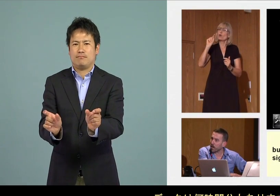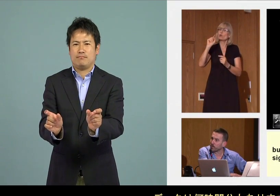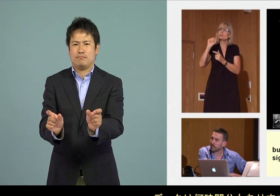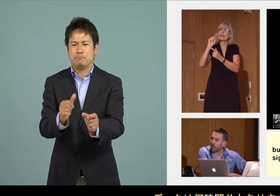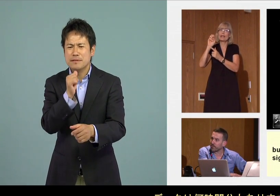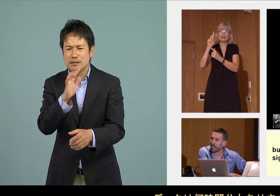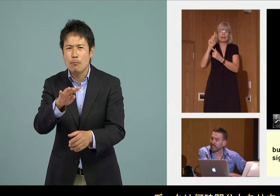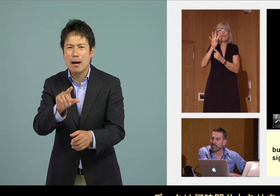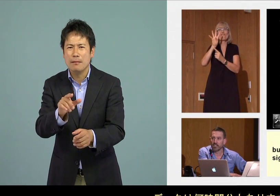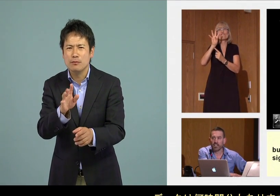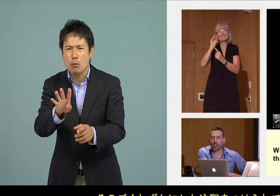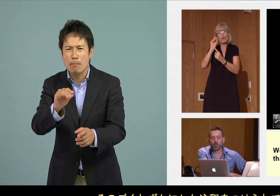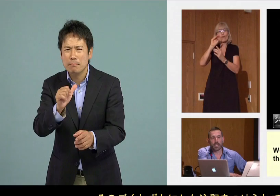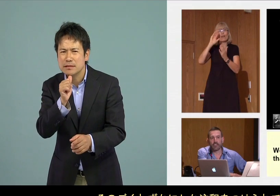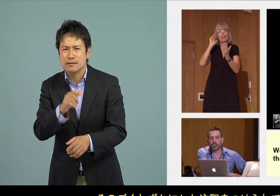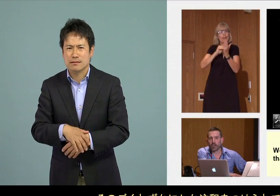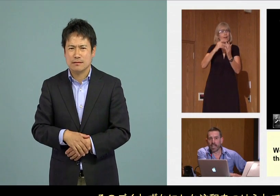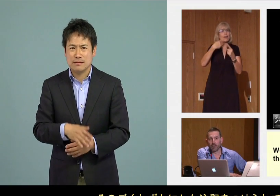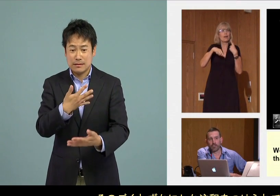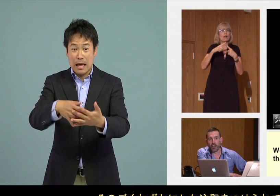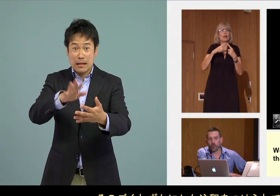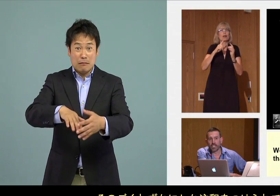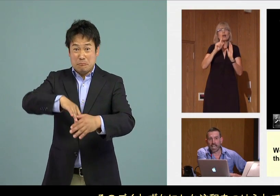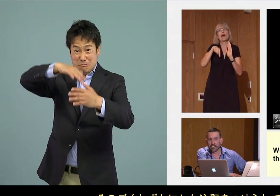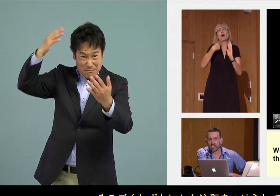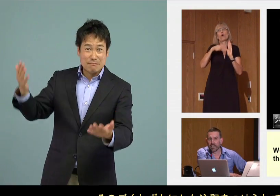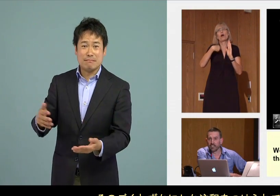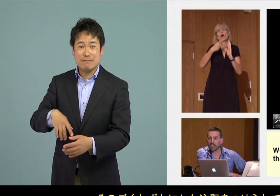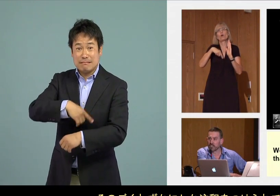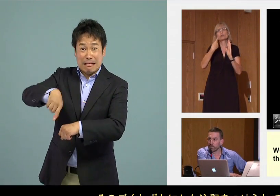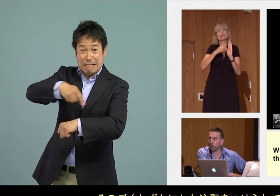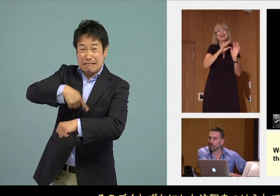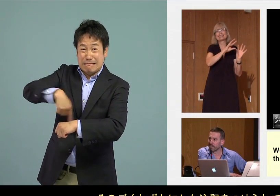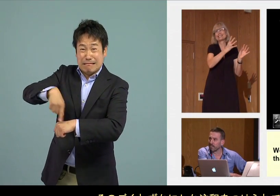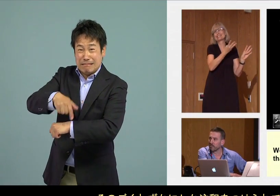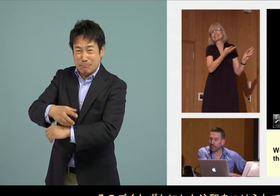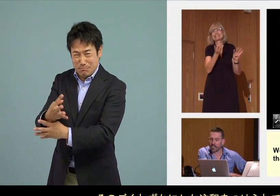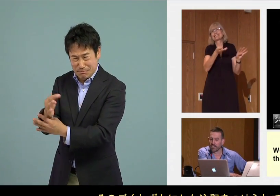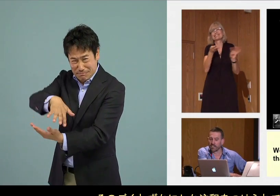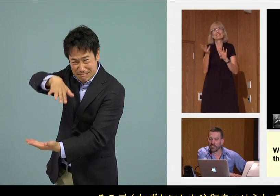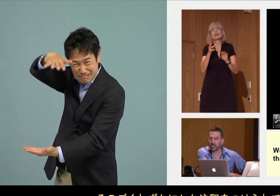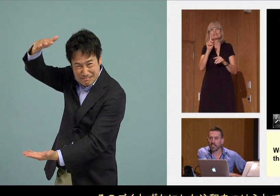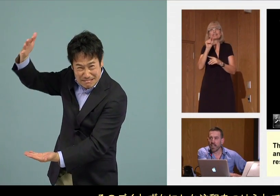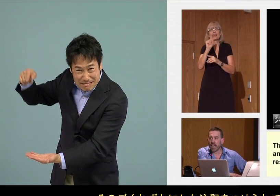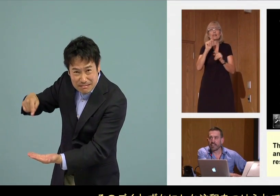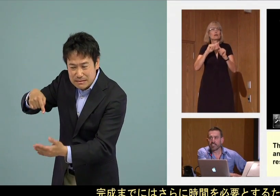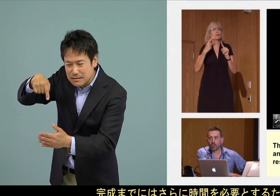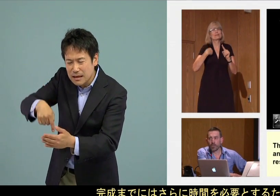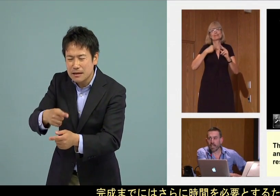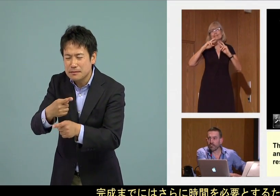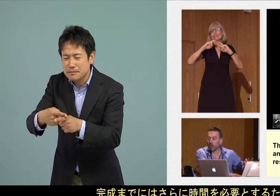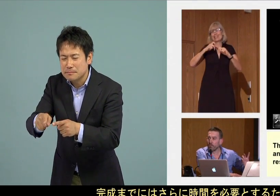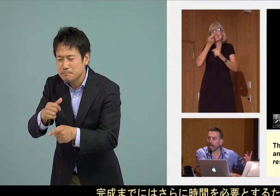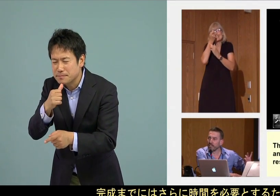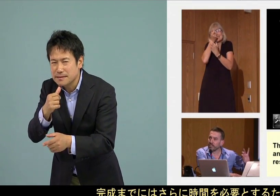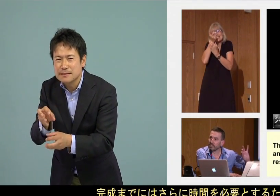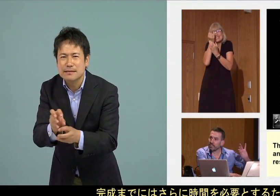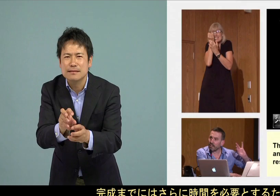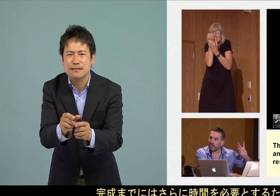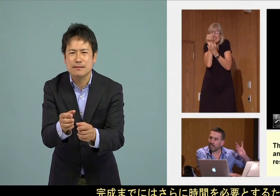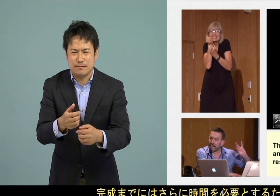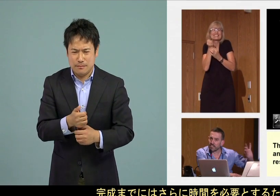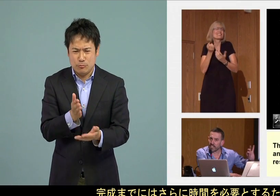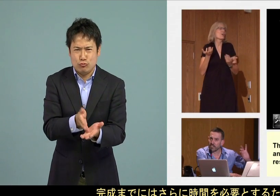and hours of data. We've only annotated a small percentage of that data. And so we have not made